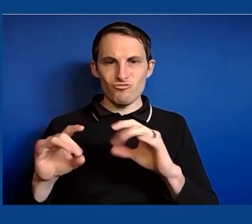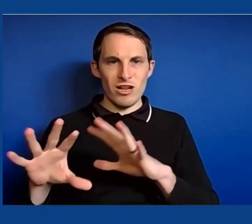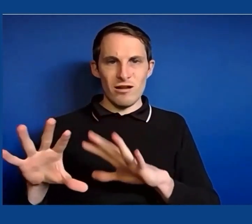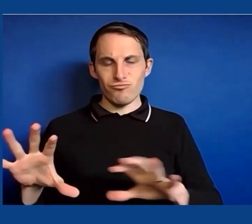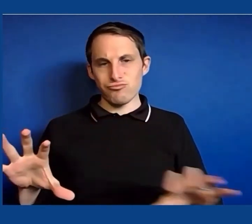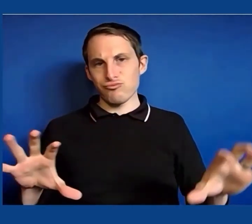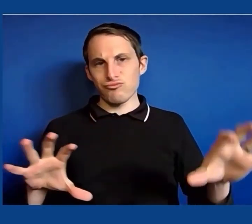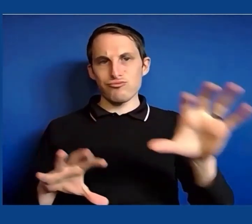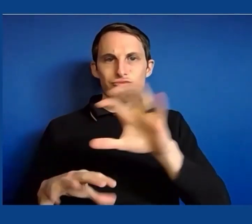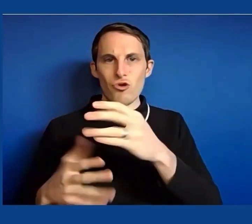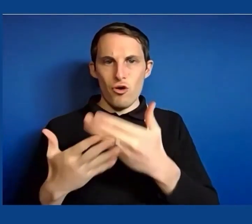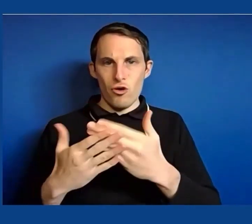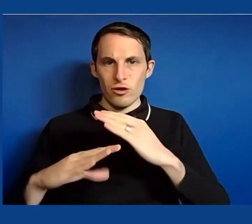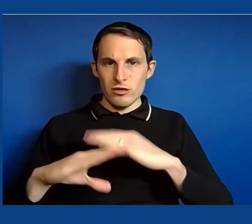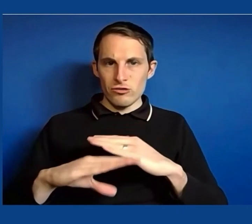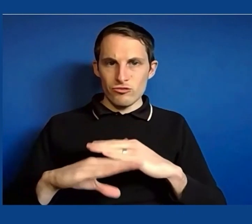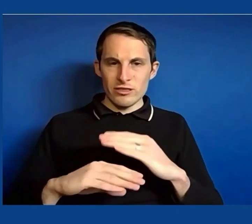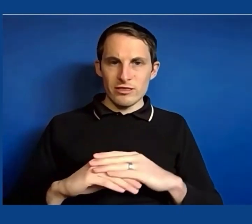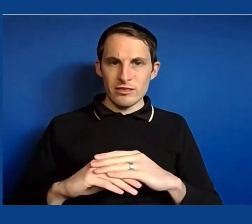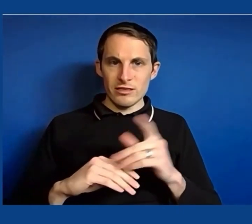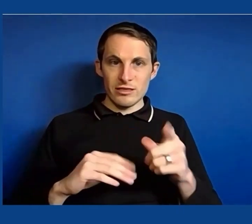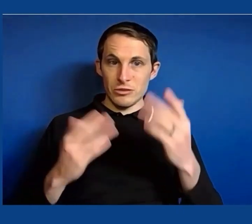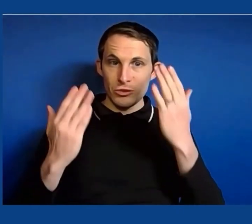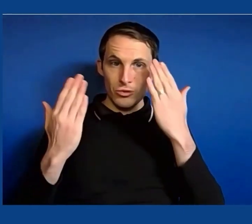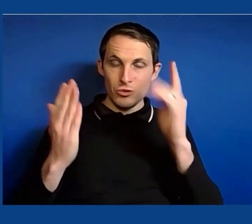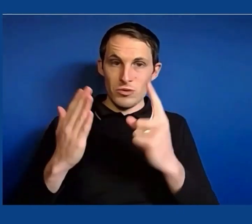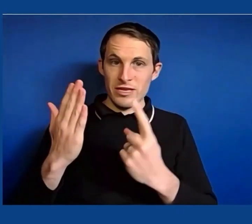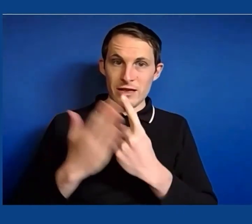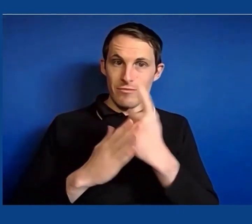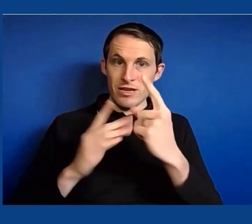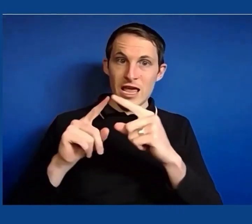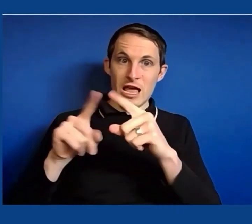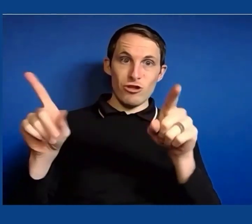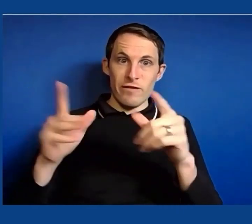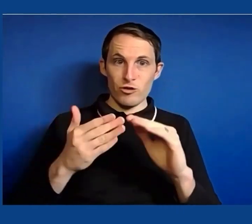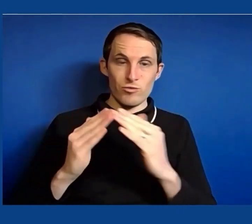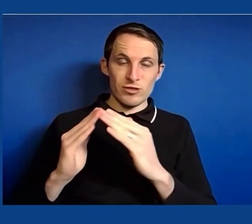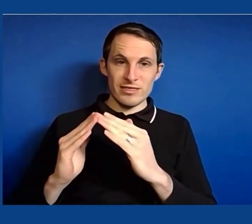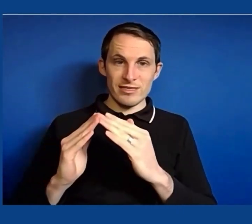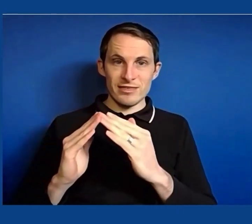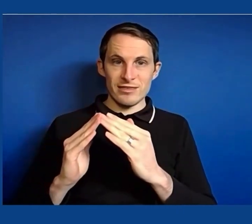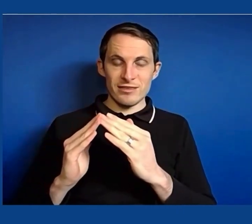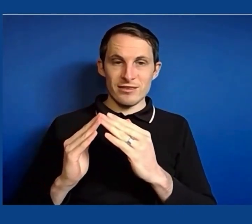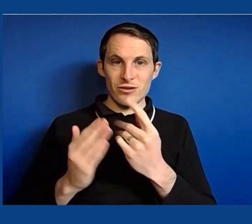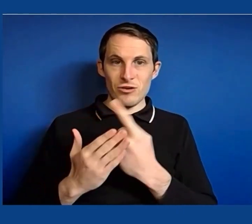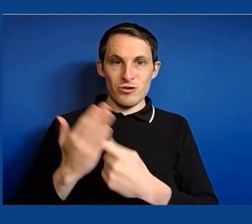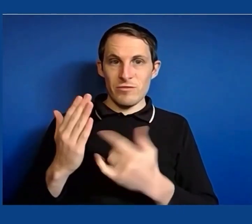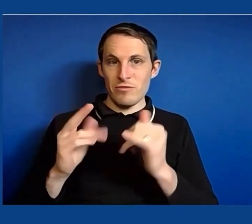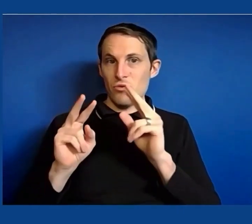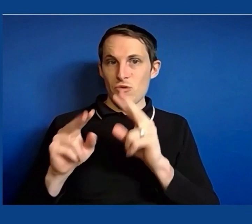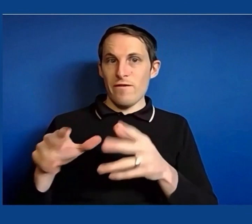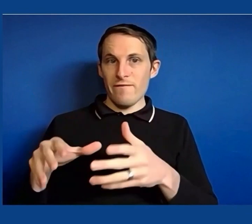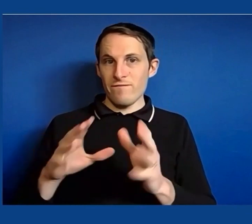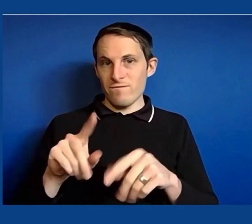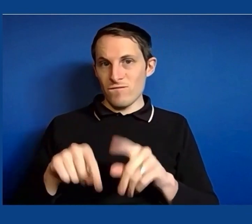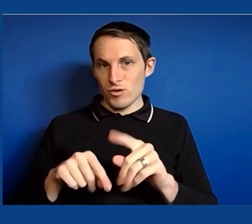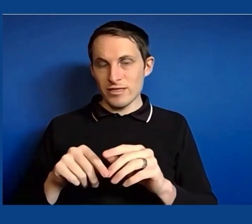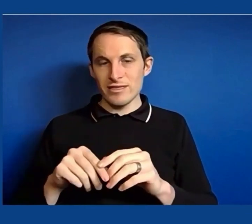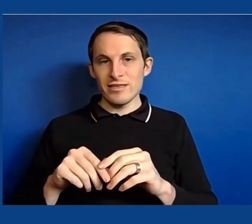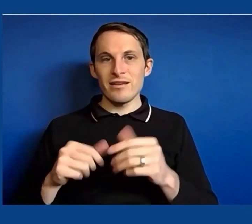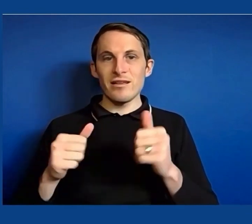on country, who would not know what's going outside of their community other than, you know, watching the footy or something, who practice